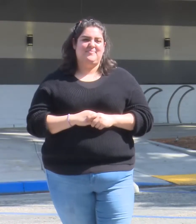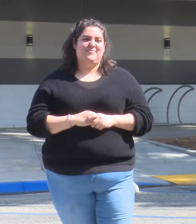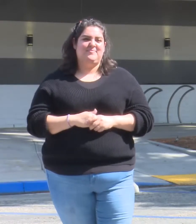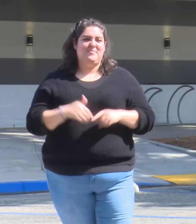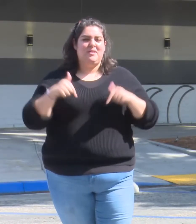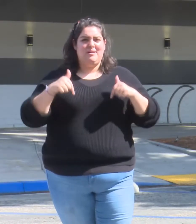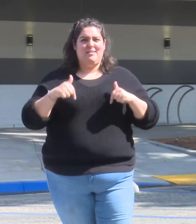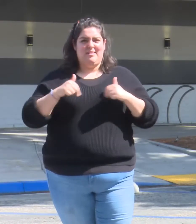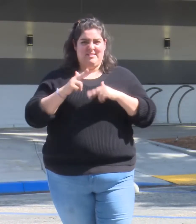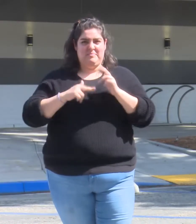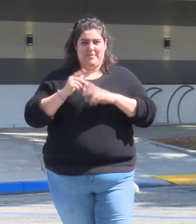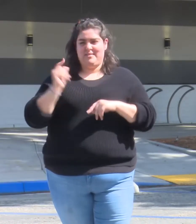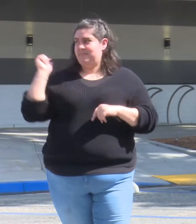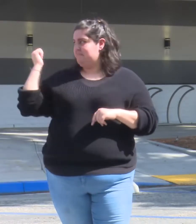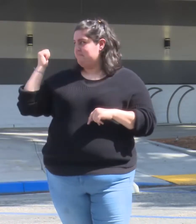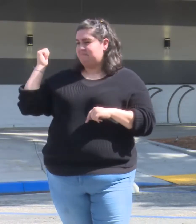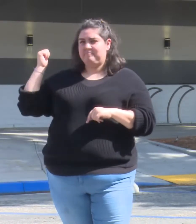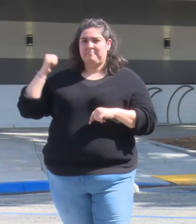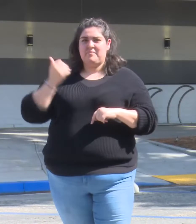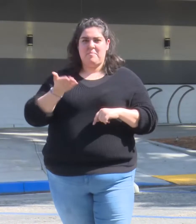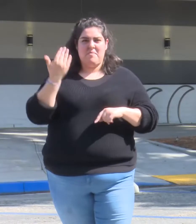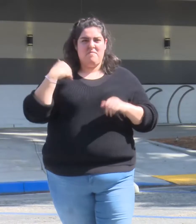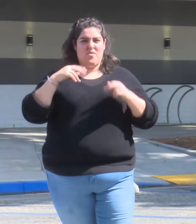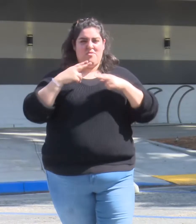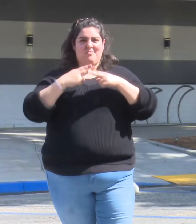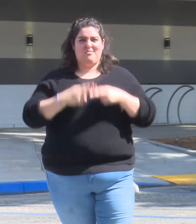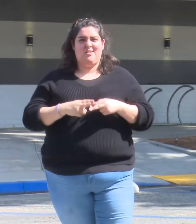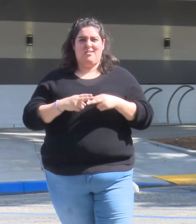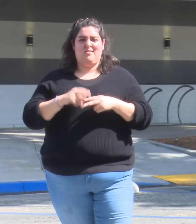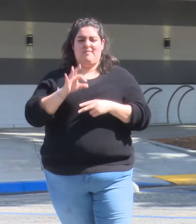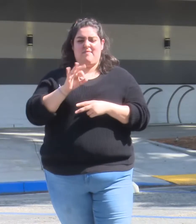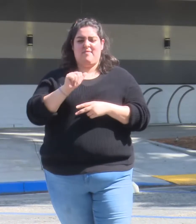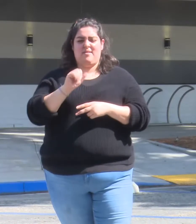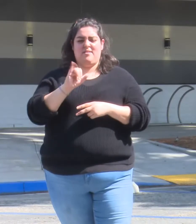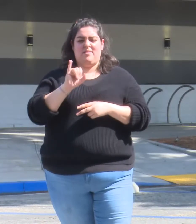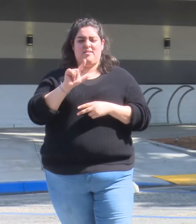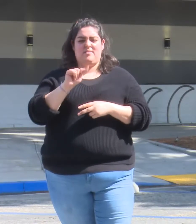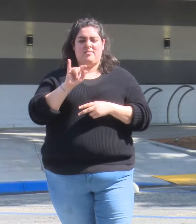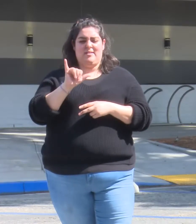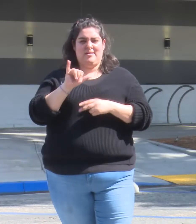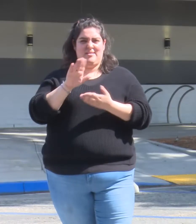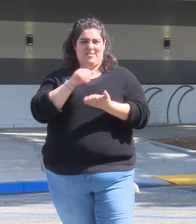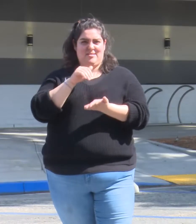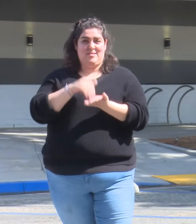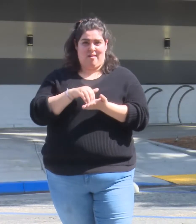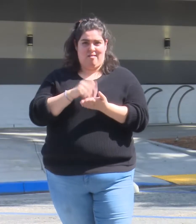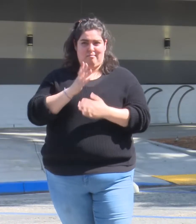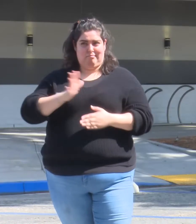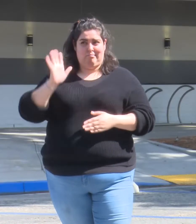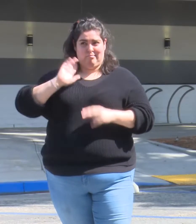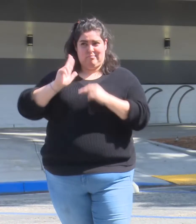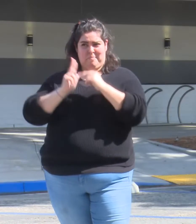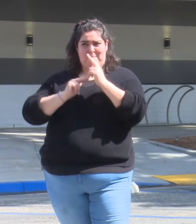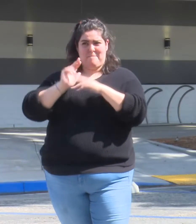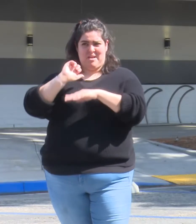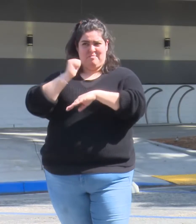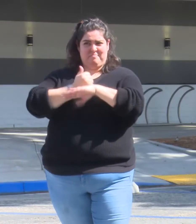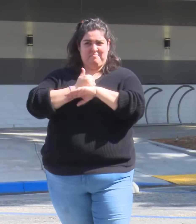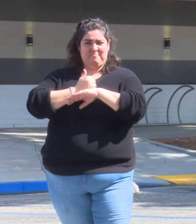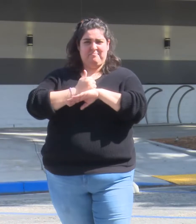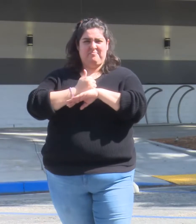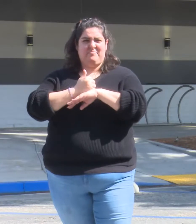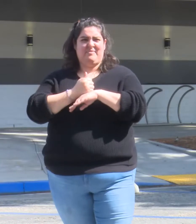This building behind us was called a facility center. The facility centers were built in the